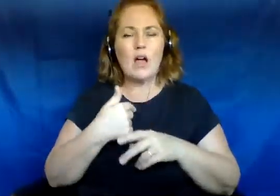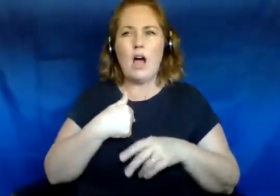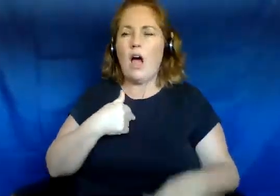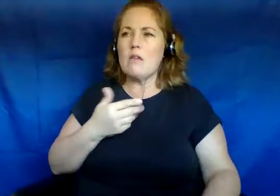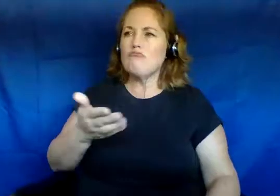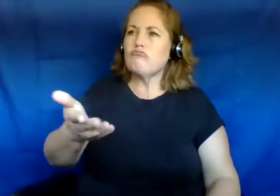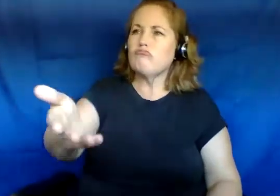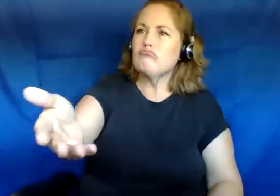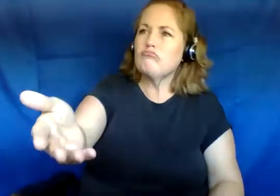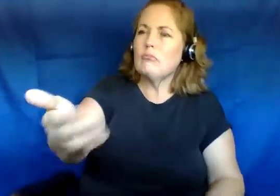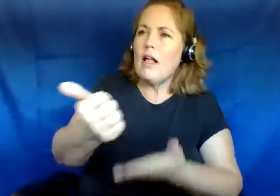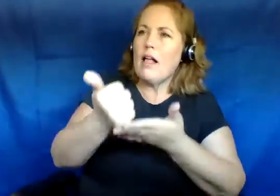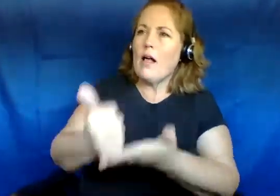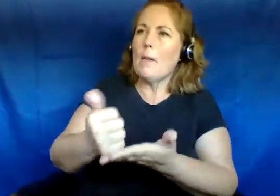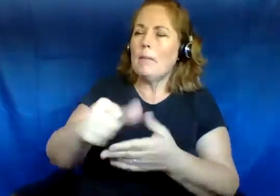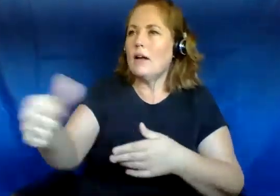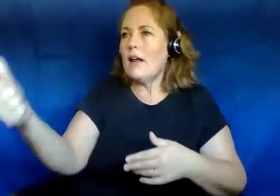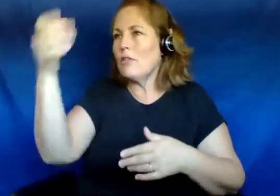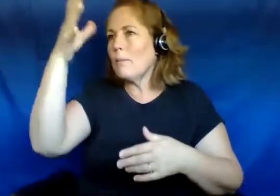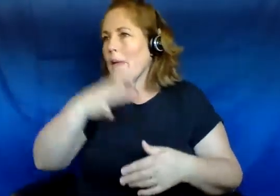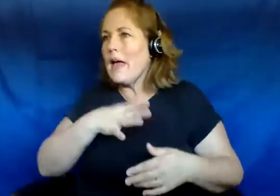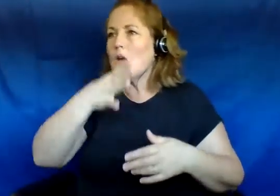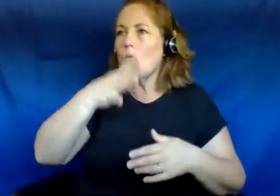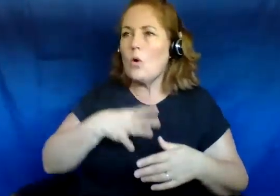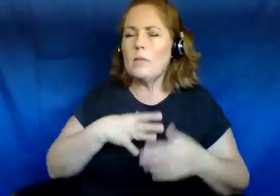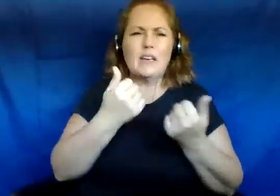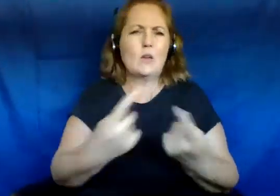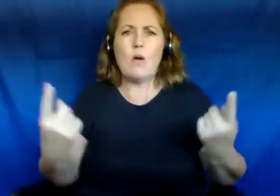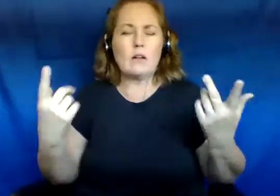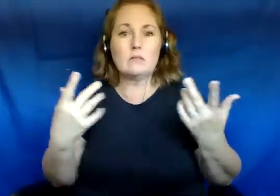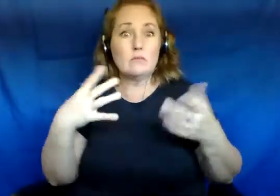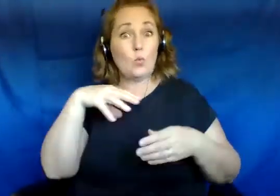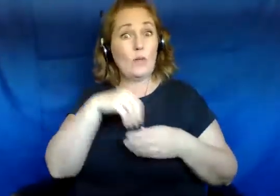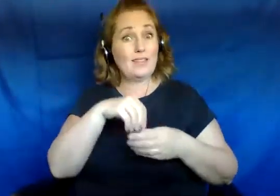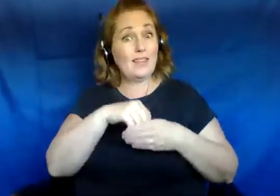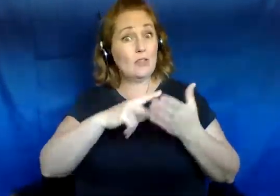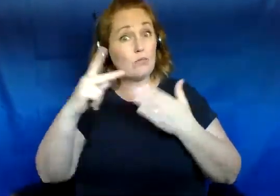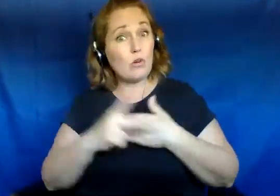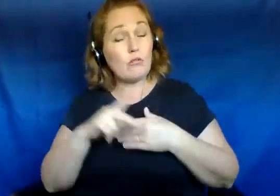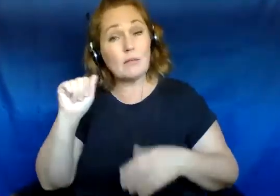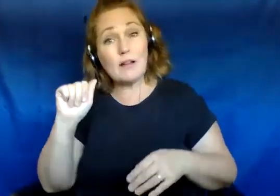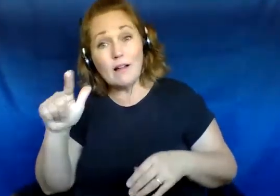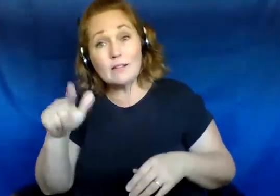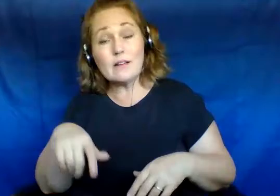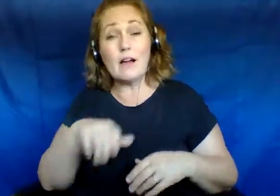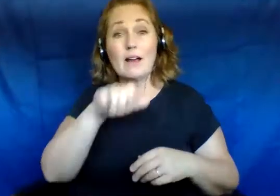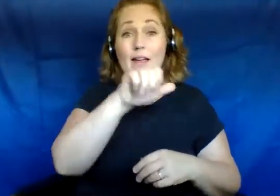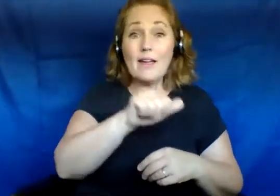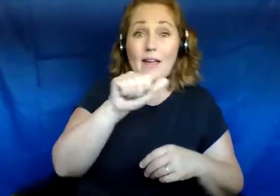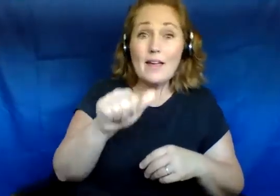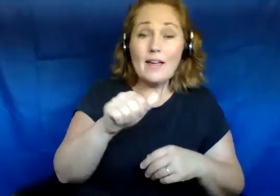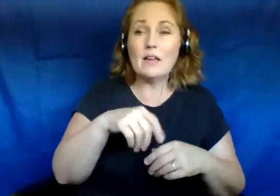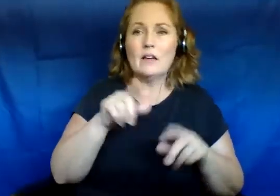out to another woman or man or anybody. And the programs of Al-Anon and